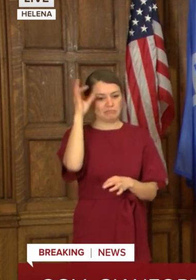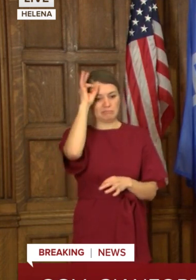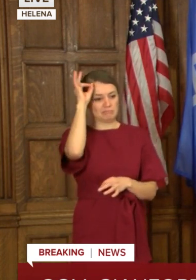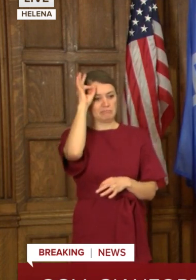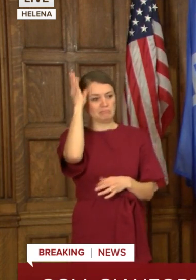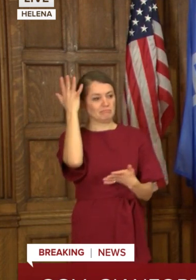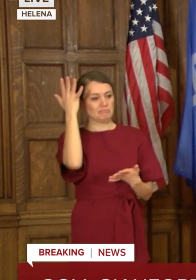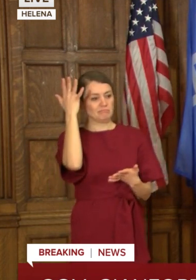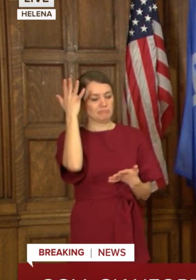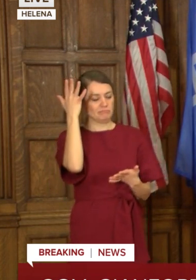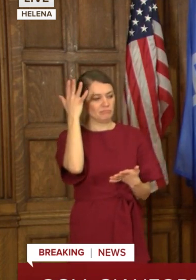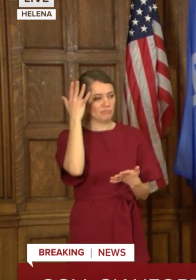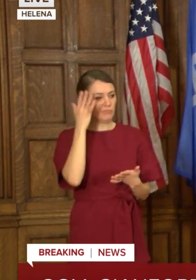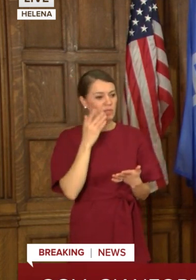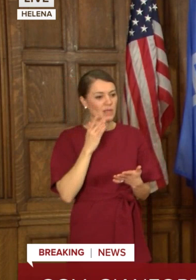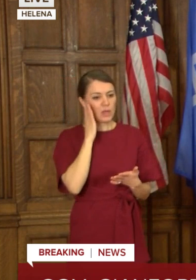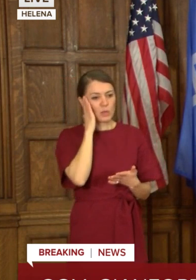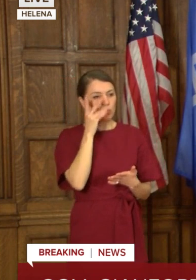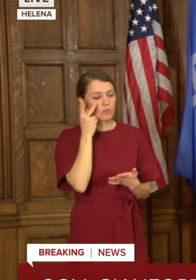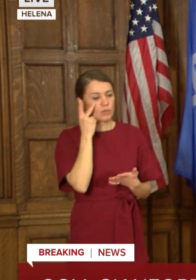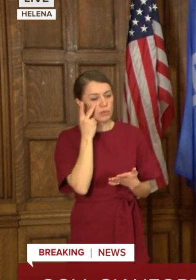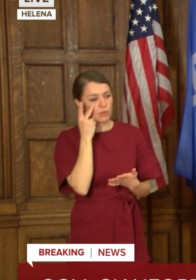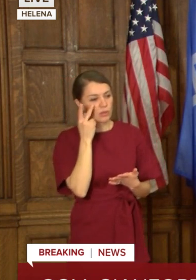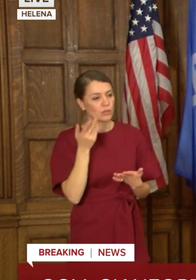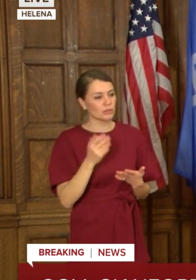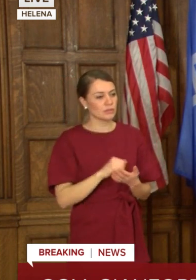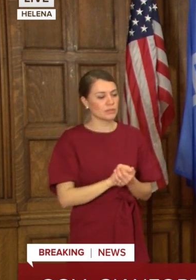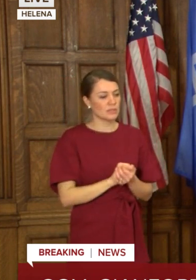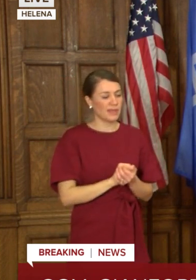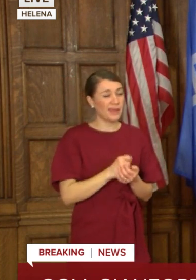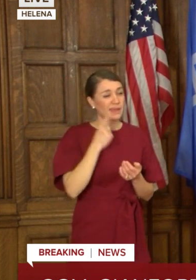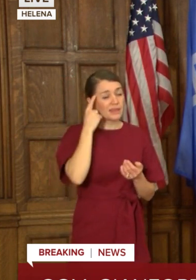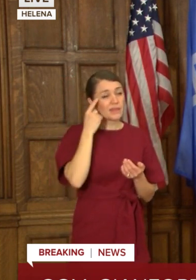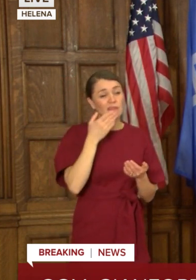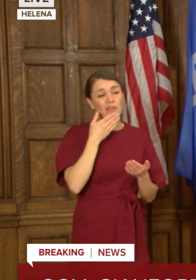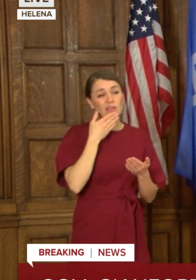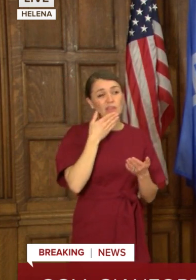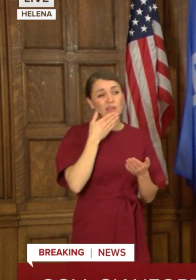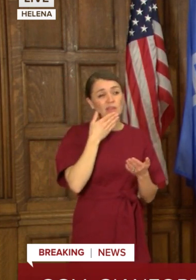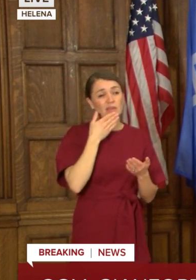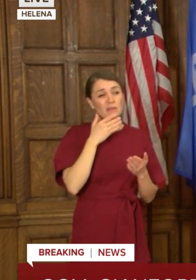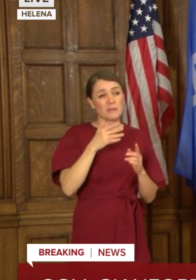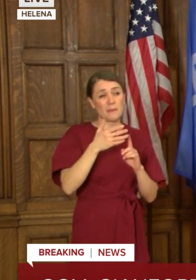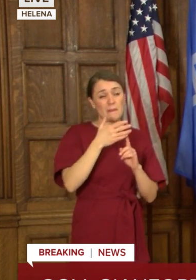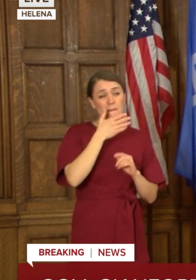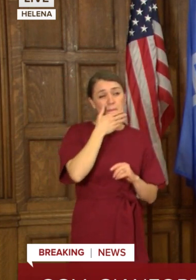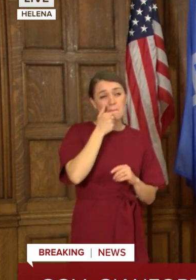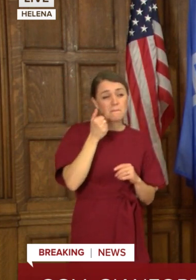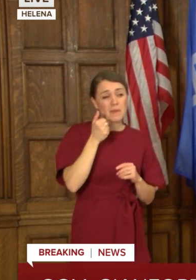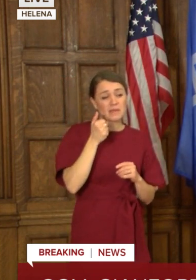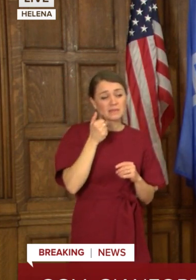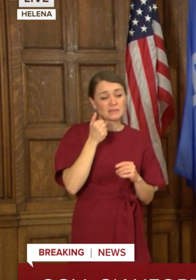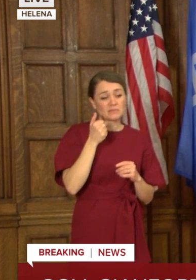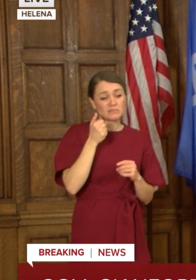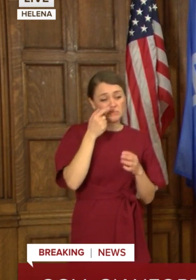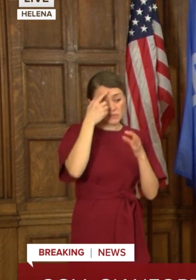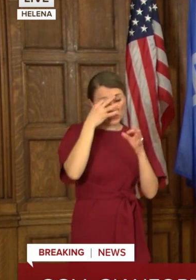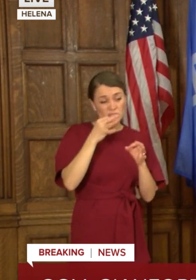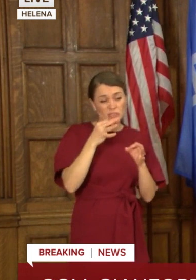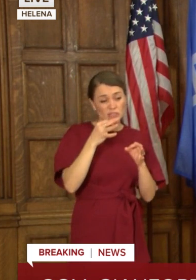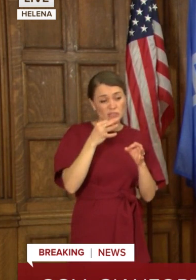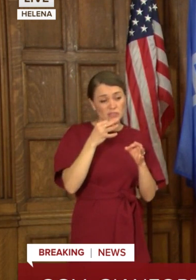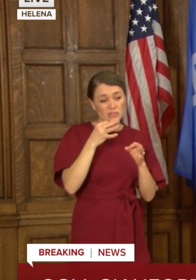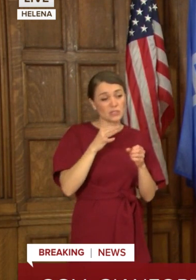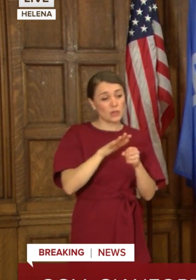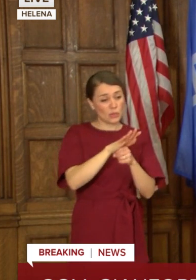we'll take a look at these things. I do think best government is made by local decisions, and that's part